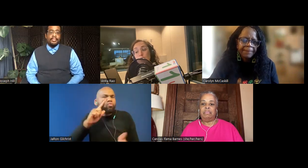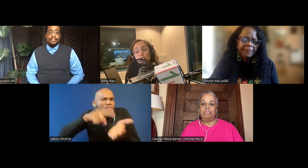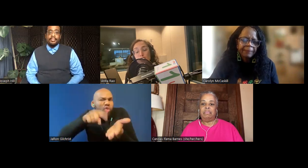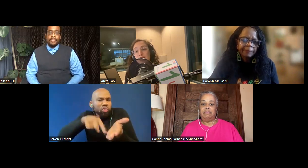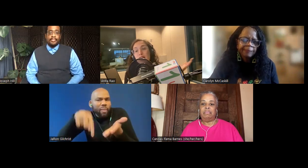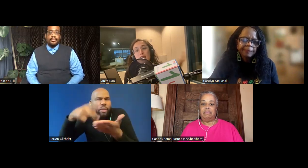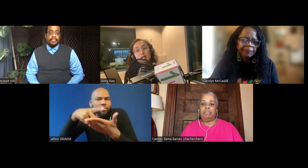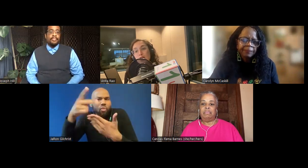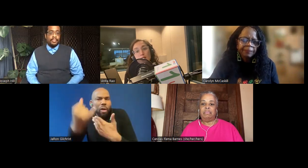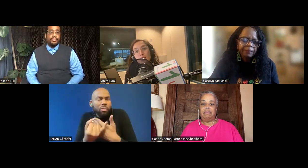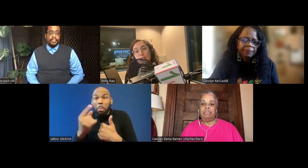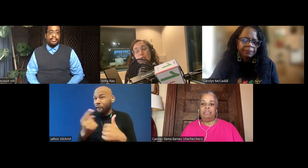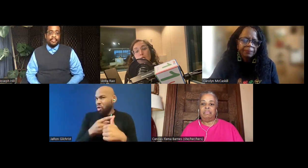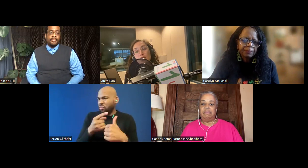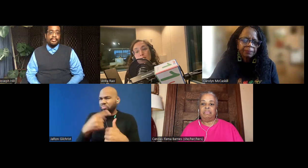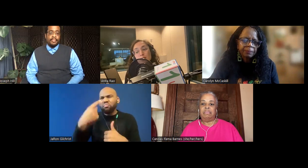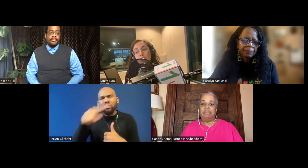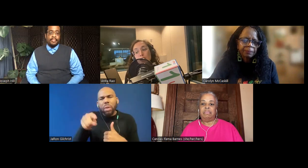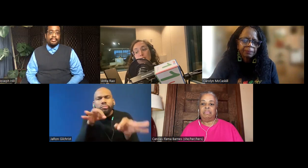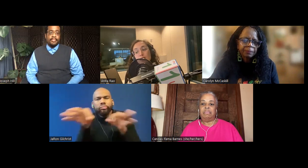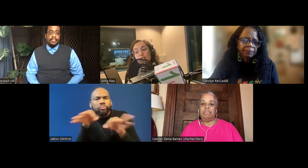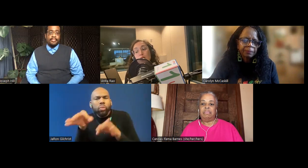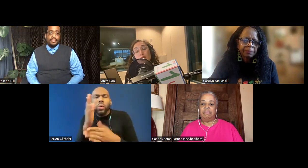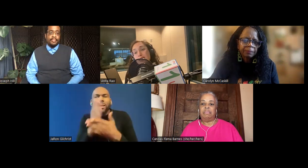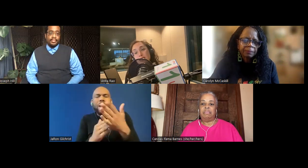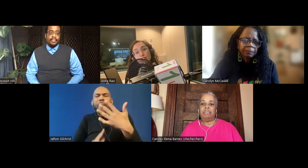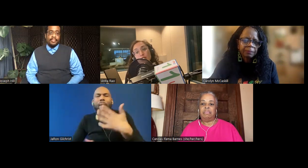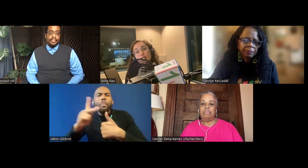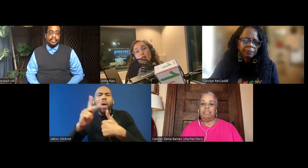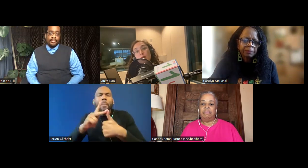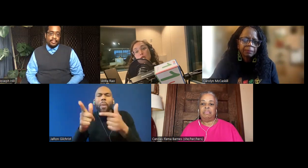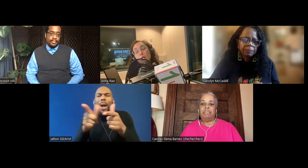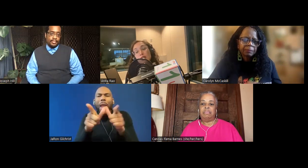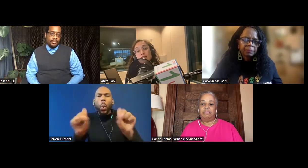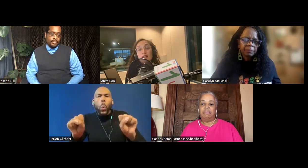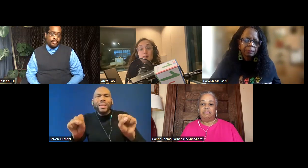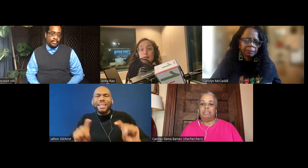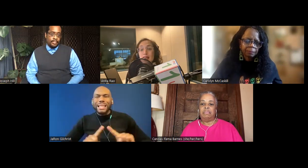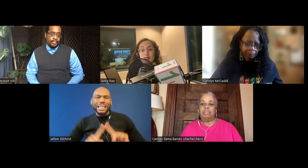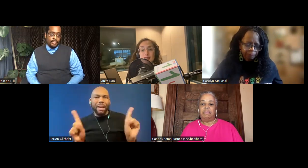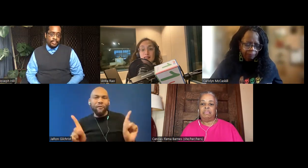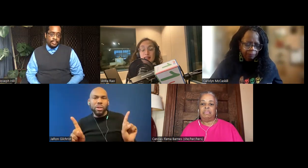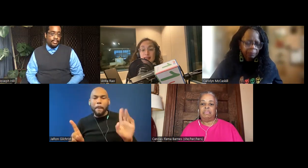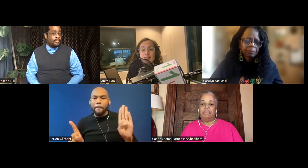first, can you talk a bit about what some of the primary linguistic differences are between BASL and